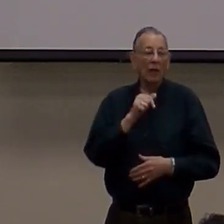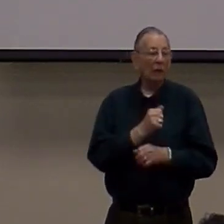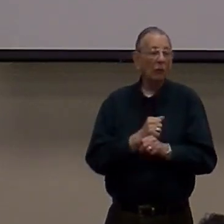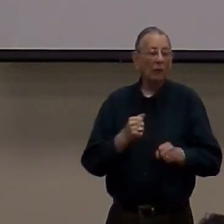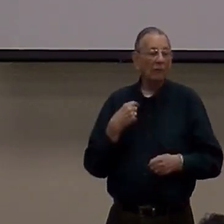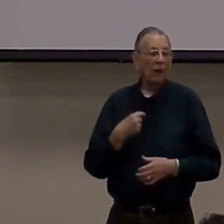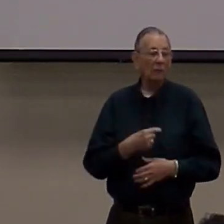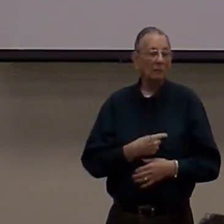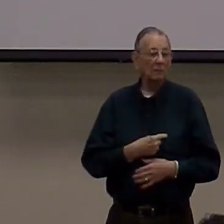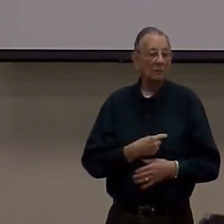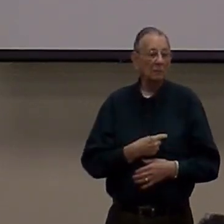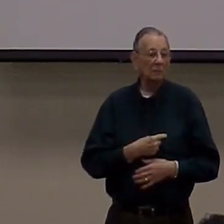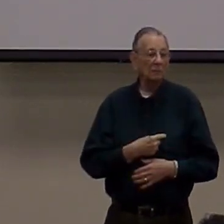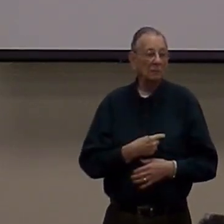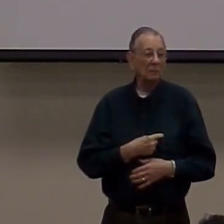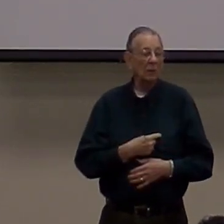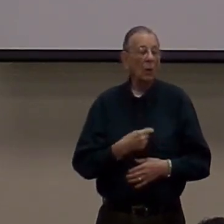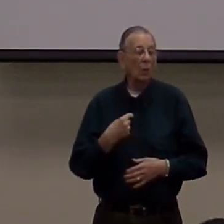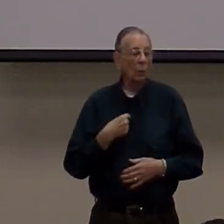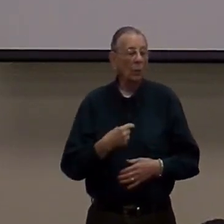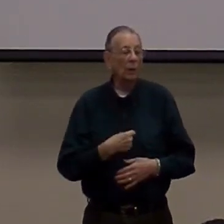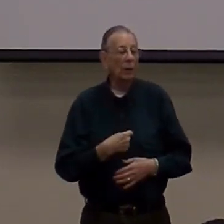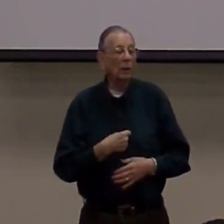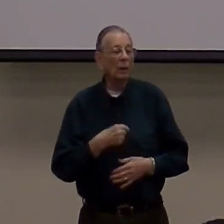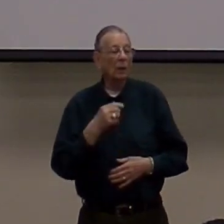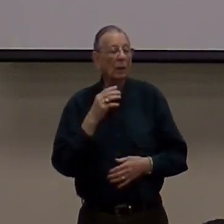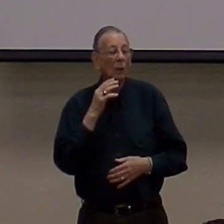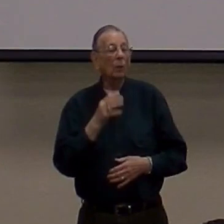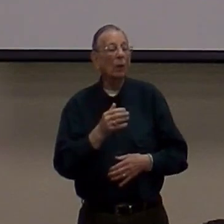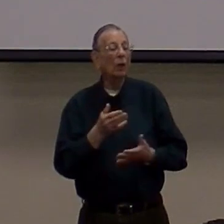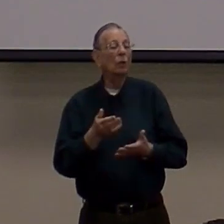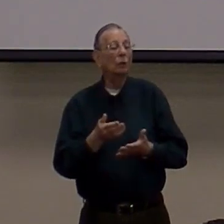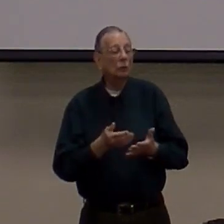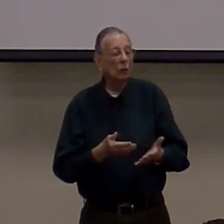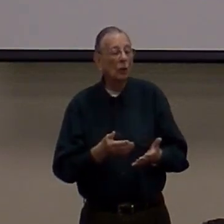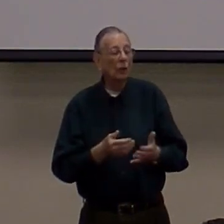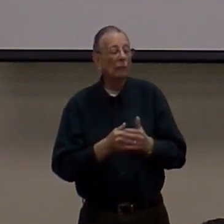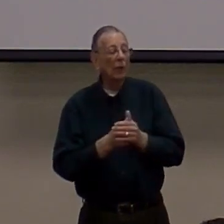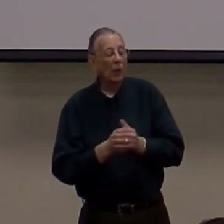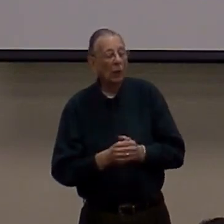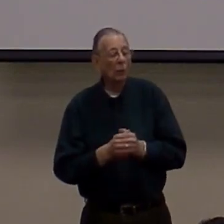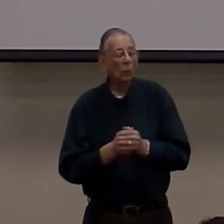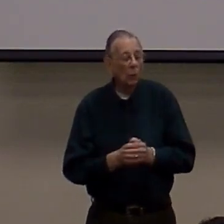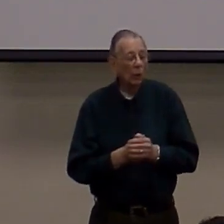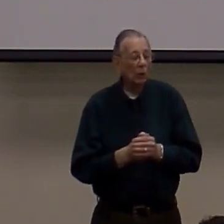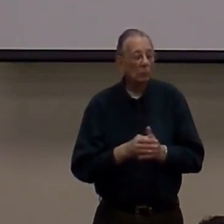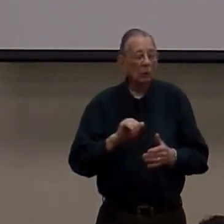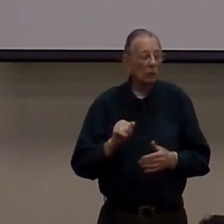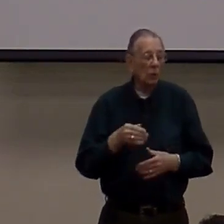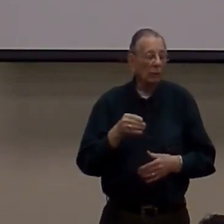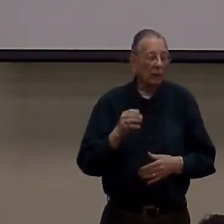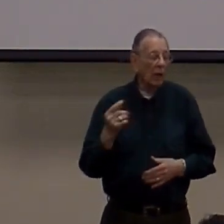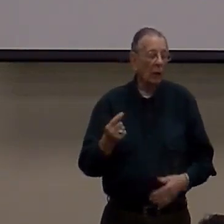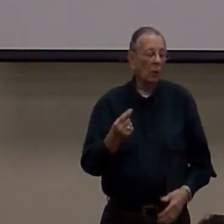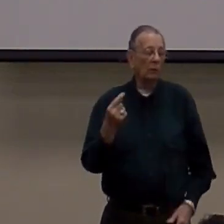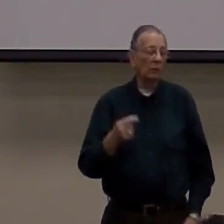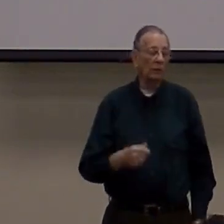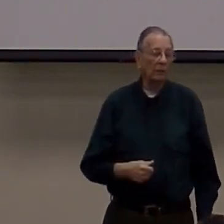deliver us, we will serve and worship Jehovah God only.